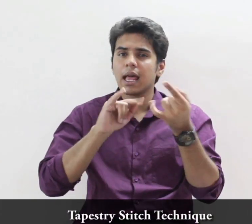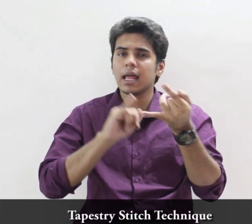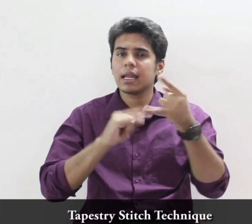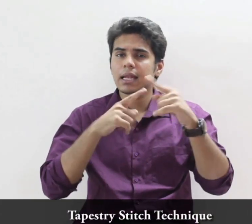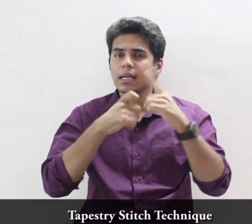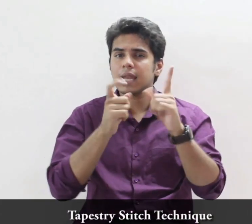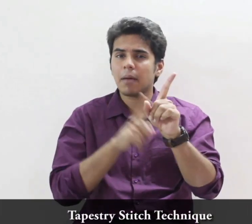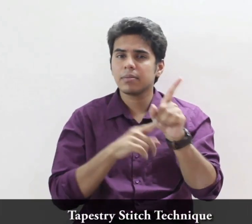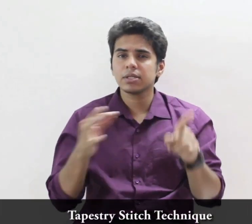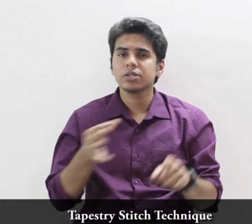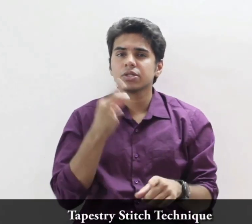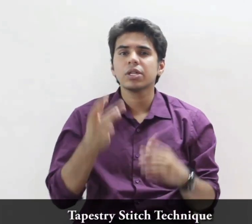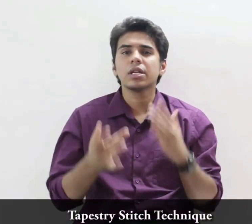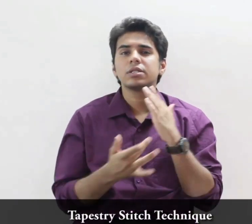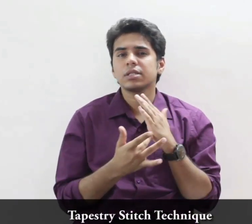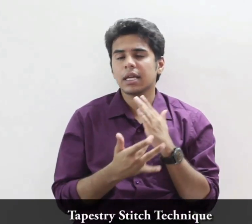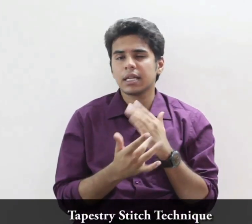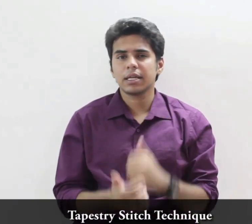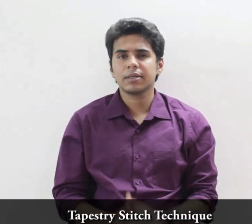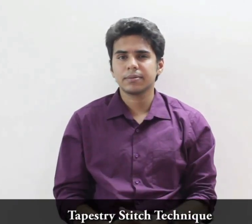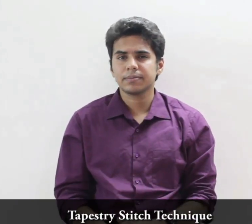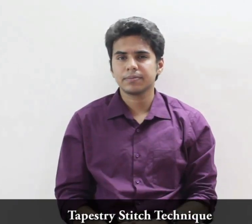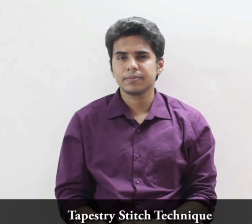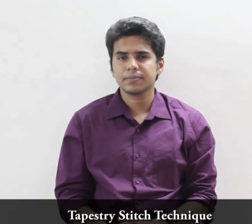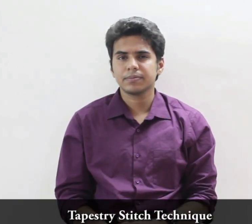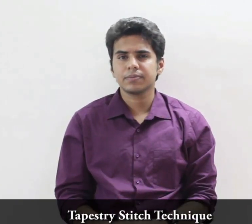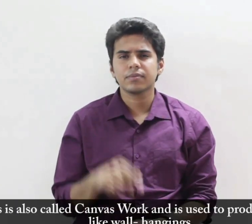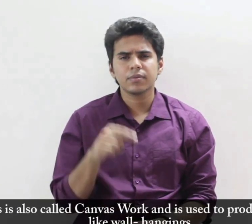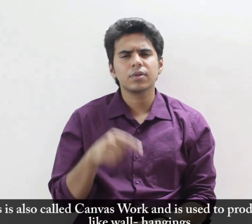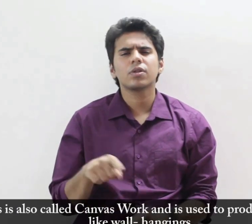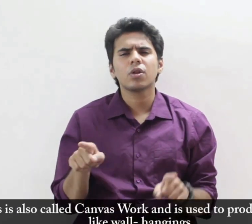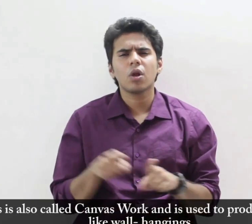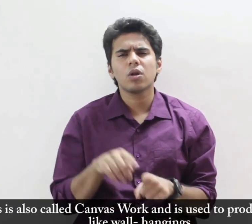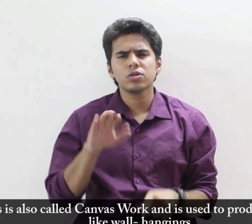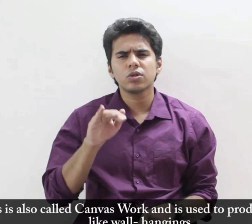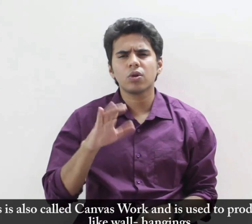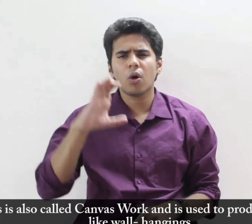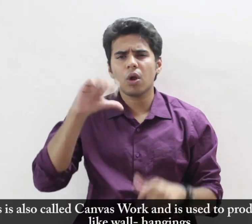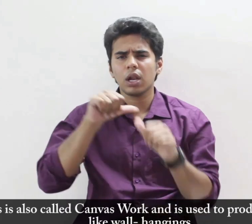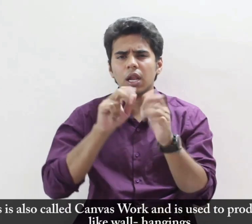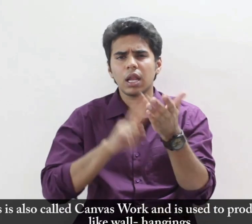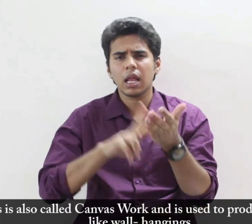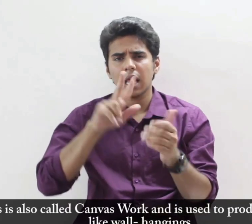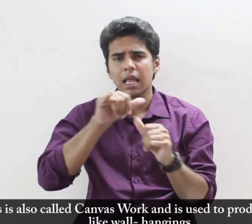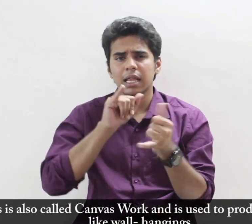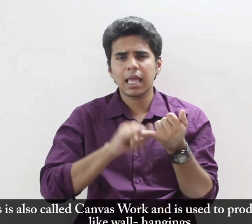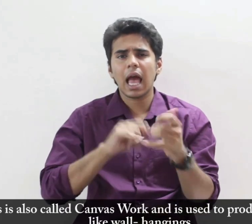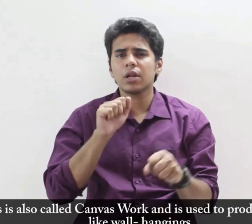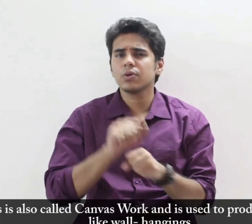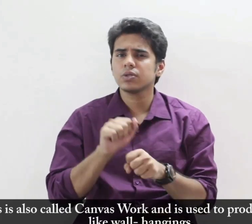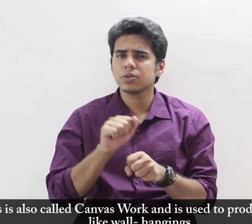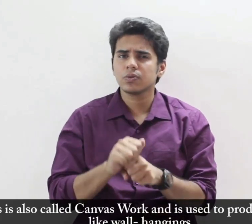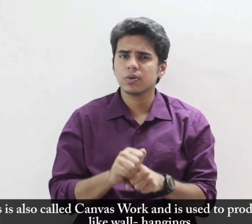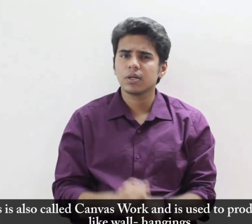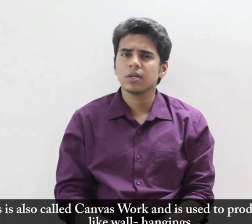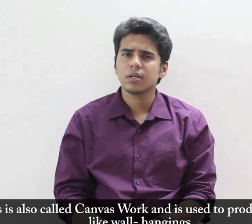Tapestry stitch technique. This is also called canvas work and is used to